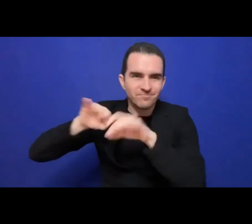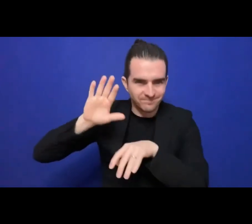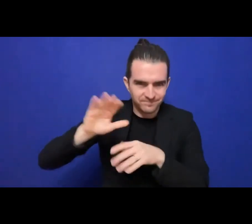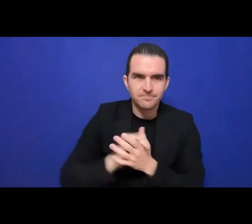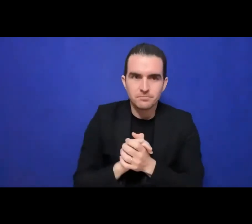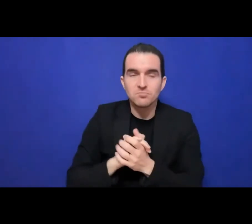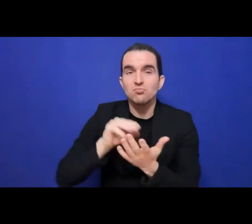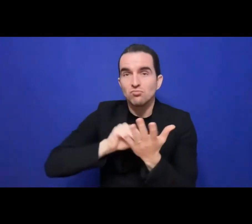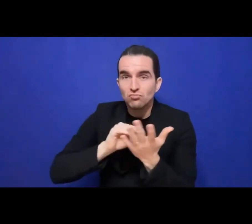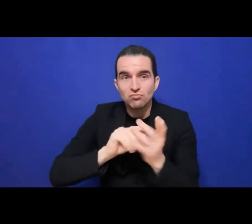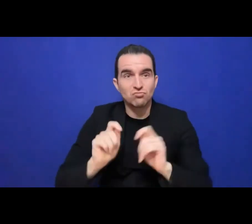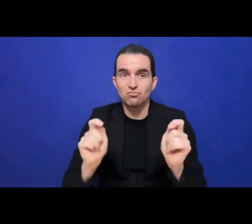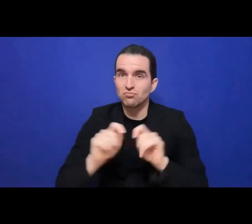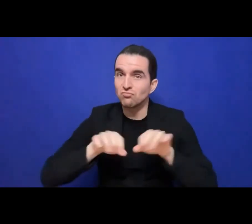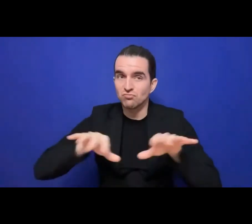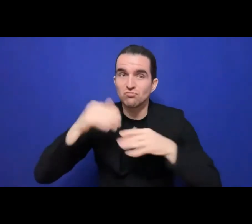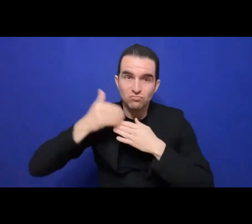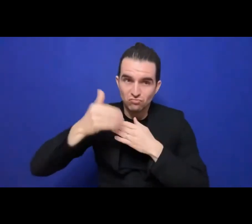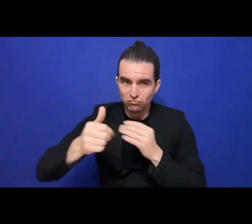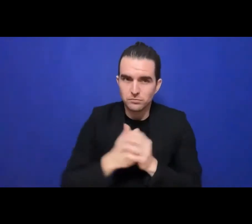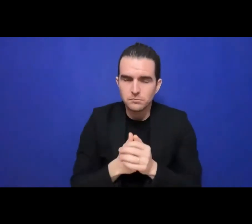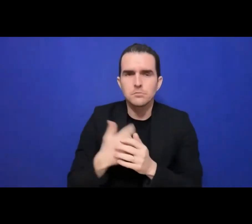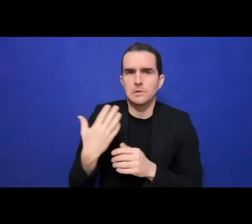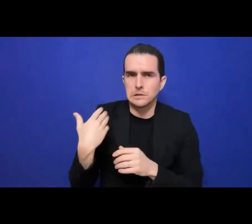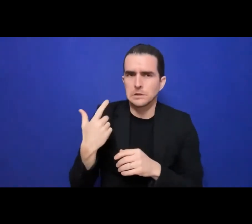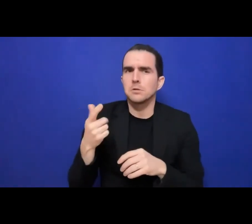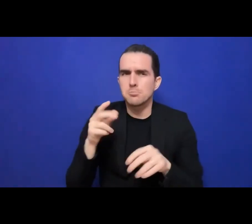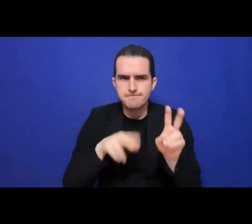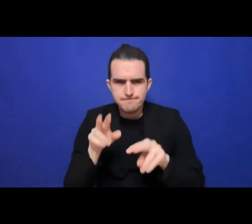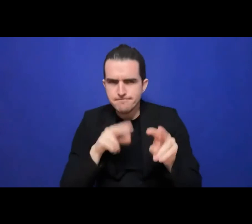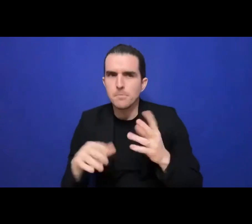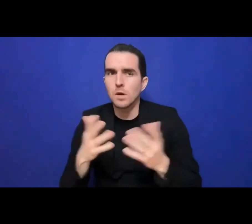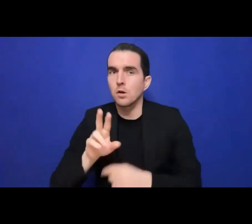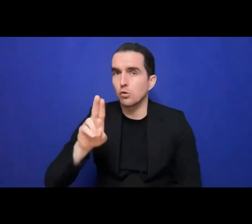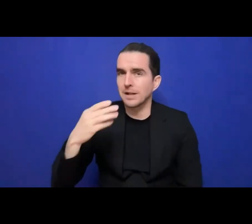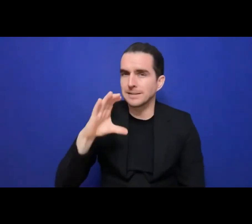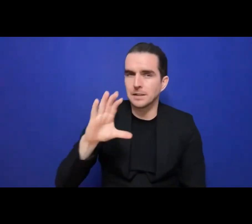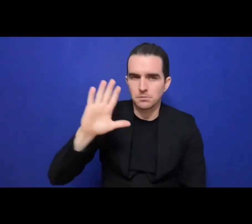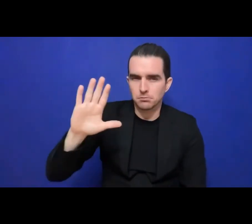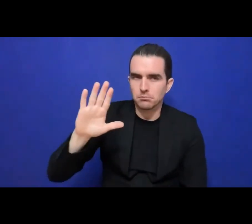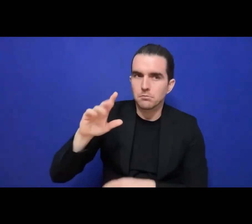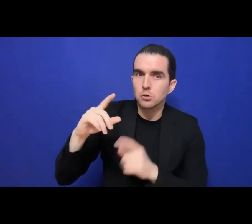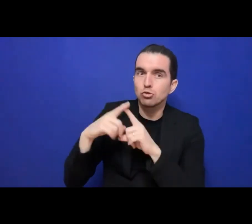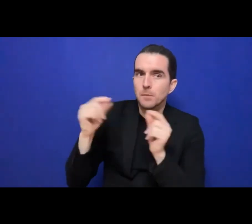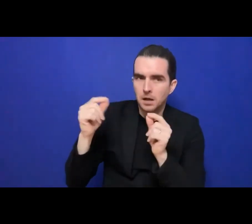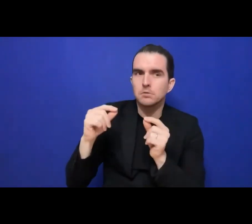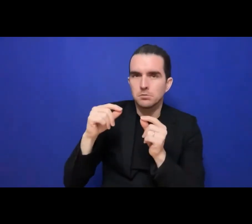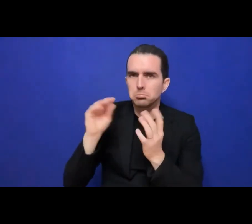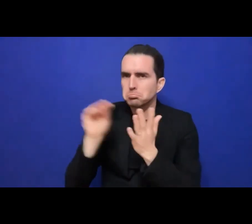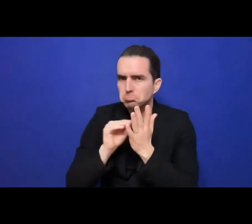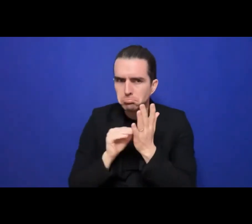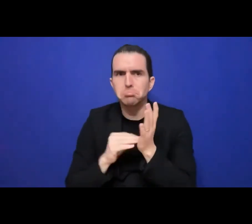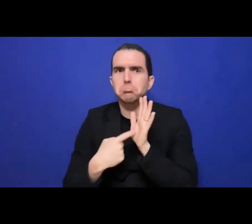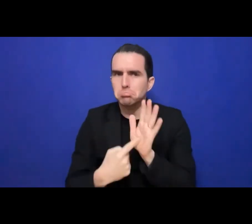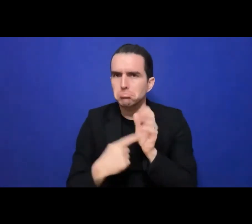recommendations. So Chie, thank you for joining us. So what kind of challenges do certain groups of people face in accessing health services in